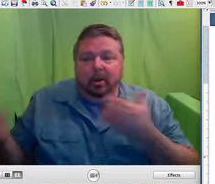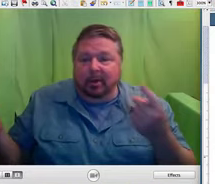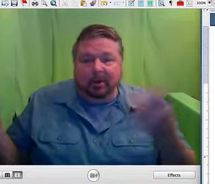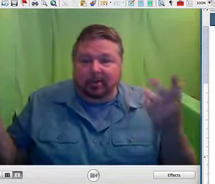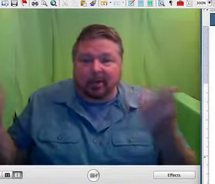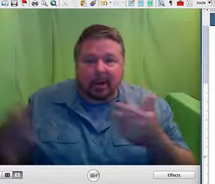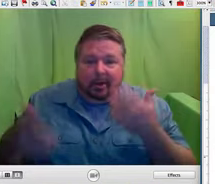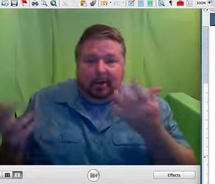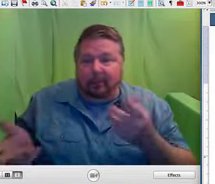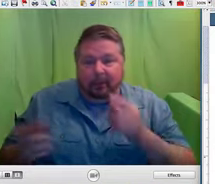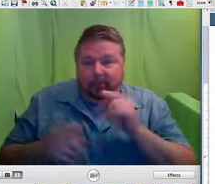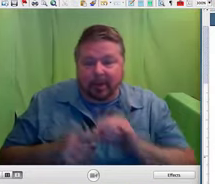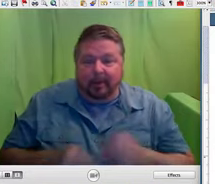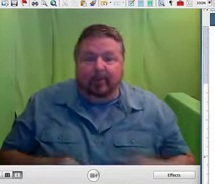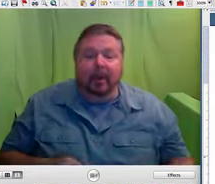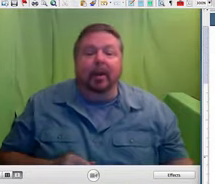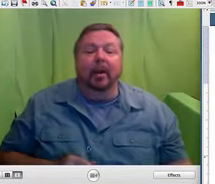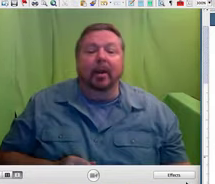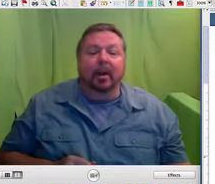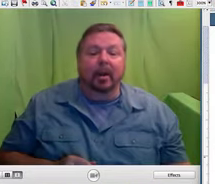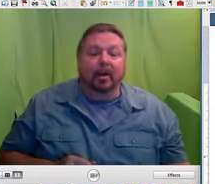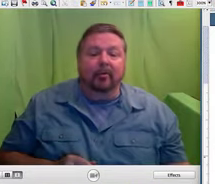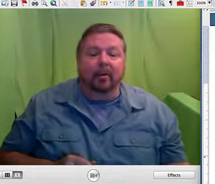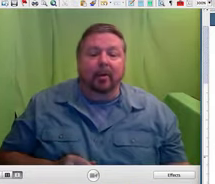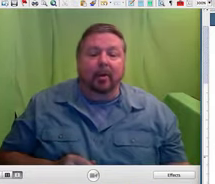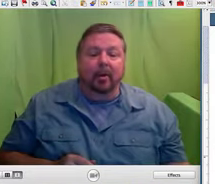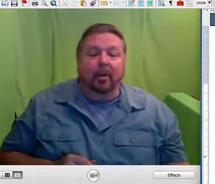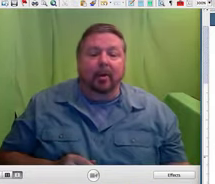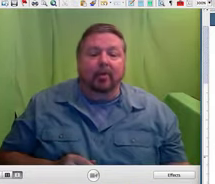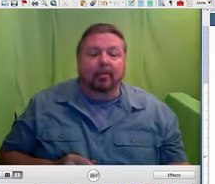Mud is, I don't have a word for that. And then I have